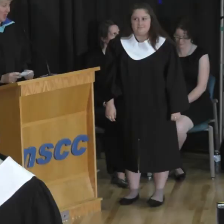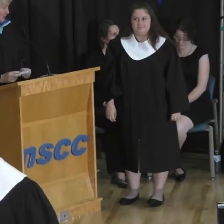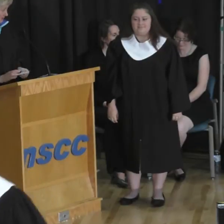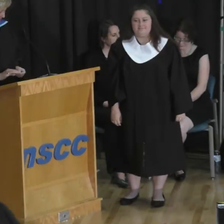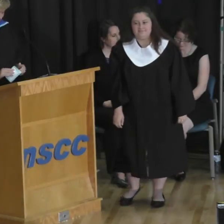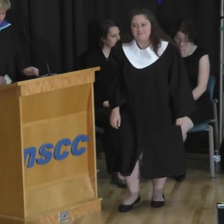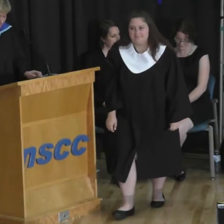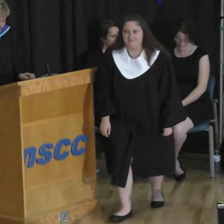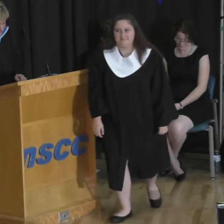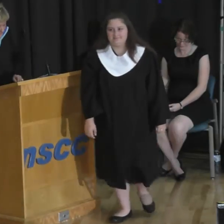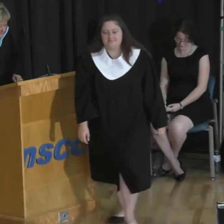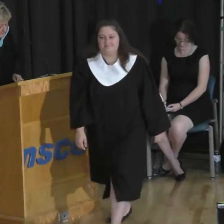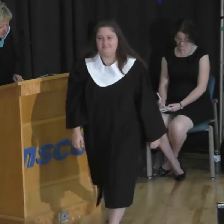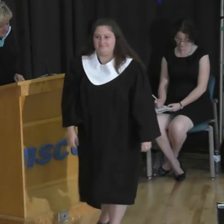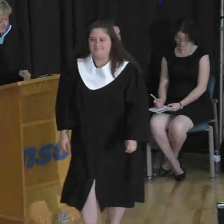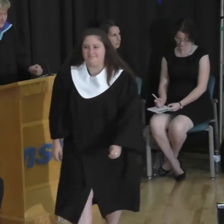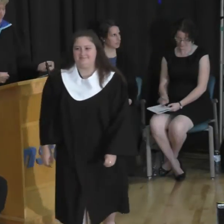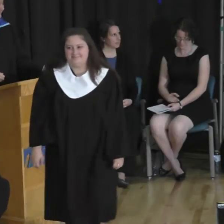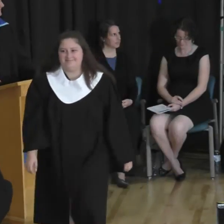Shanda McDonald.